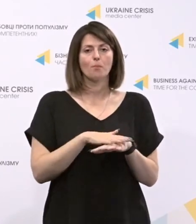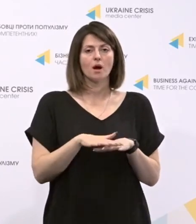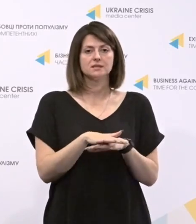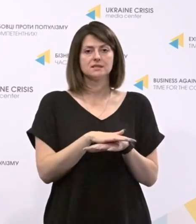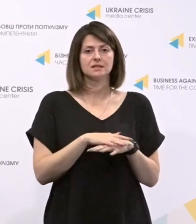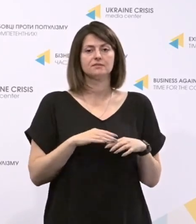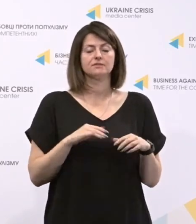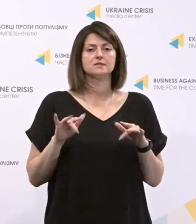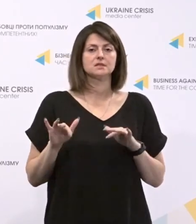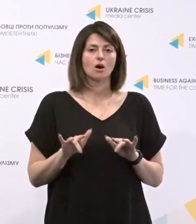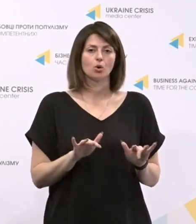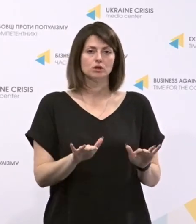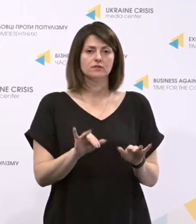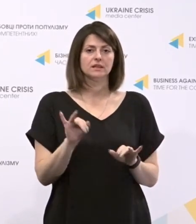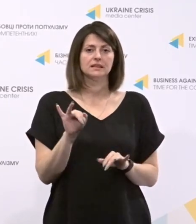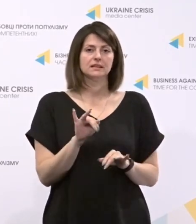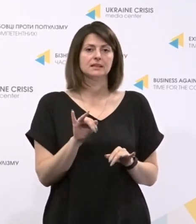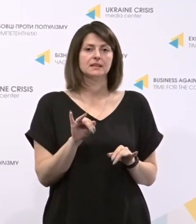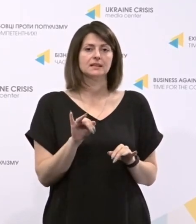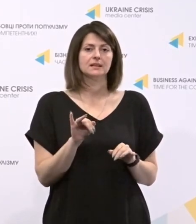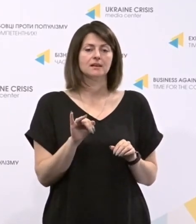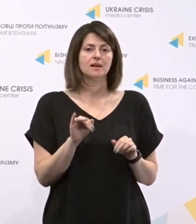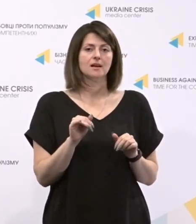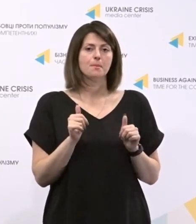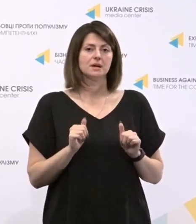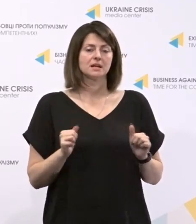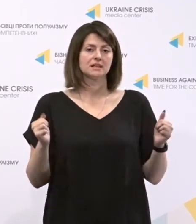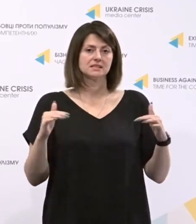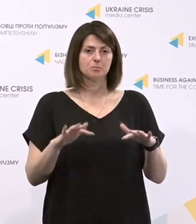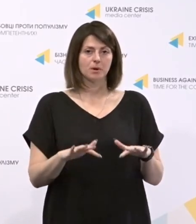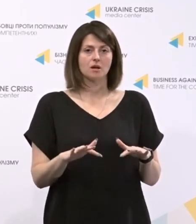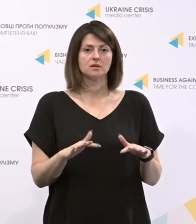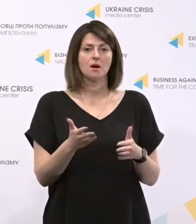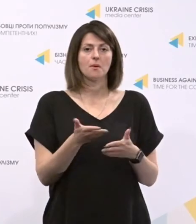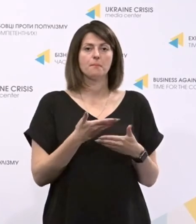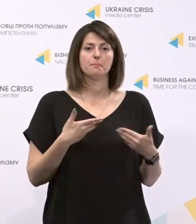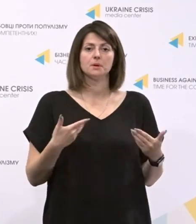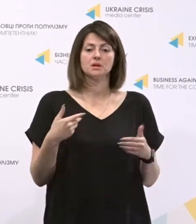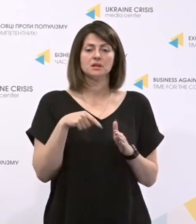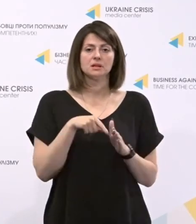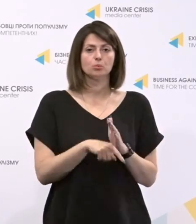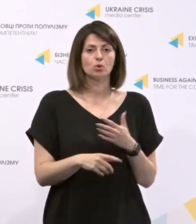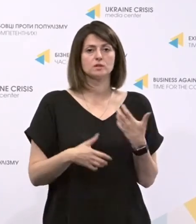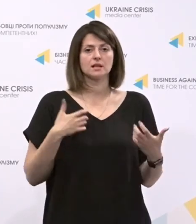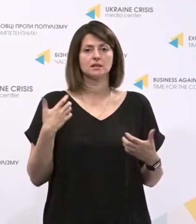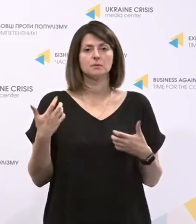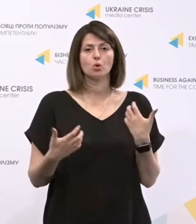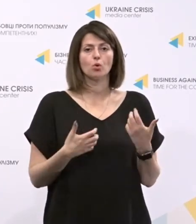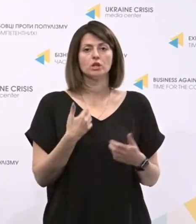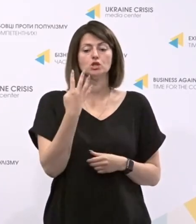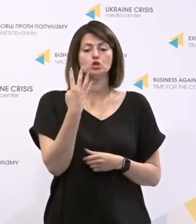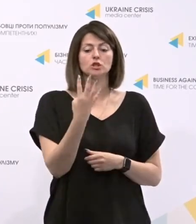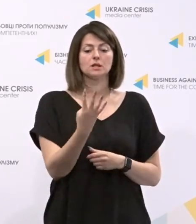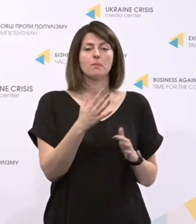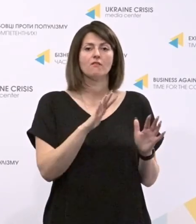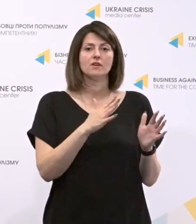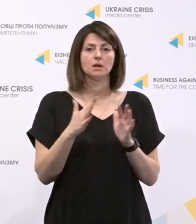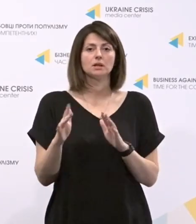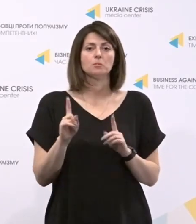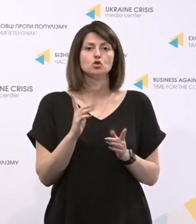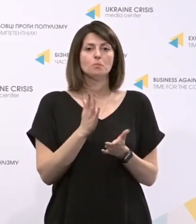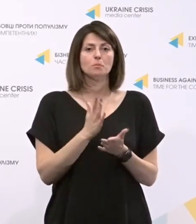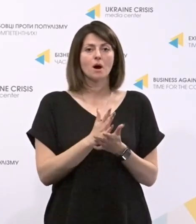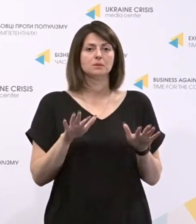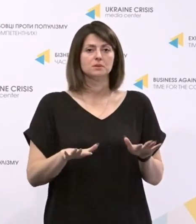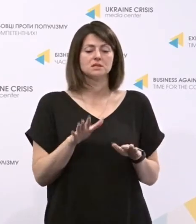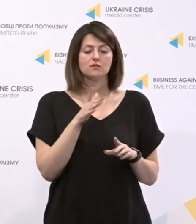We are deeply troubled by 4 incidents in the last 2 months where Roma were forcibly evicted from their